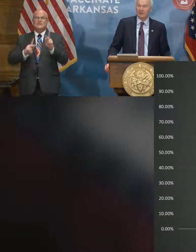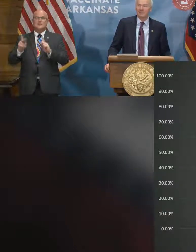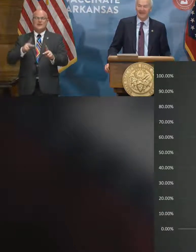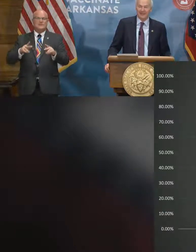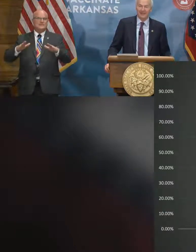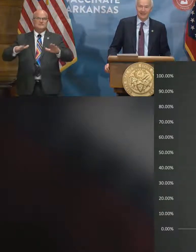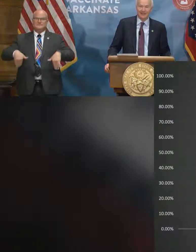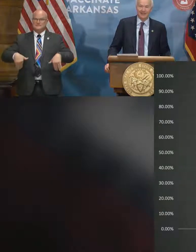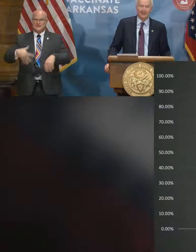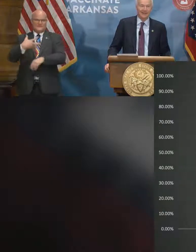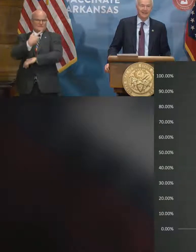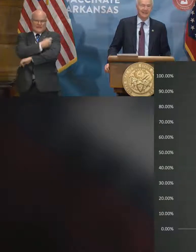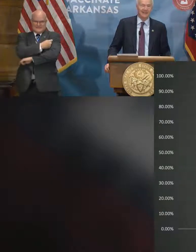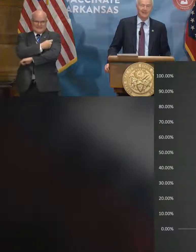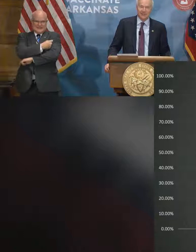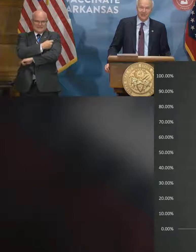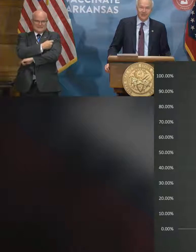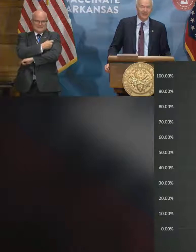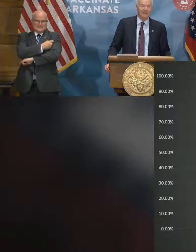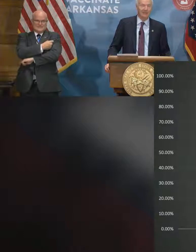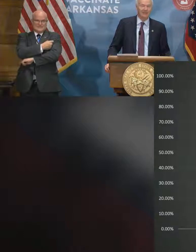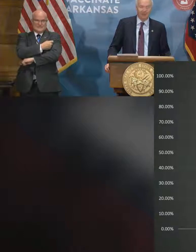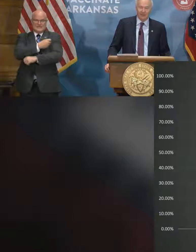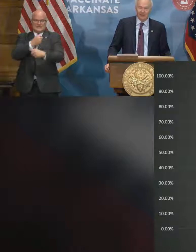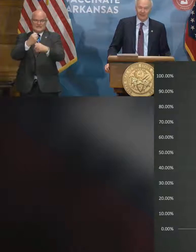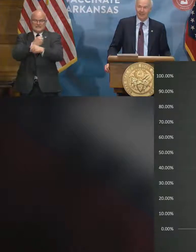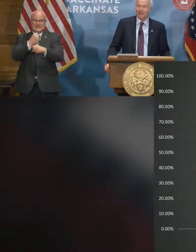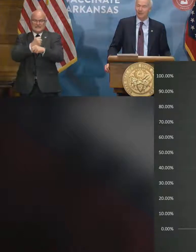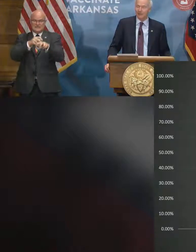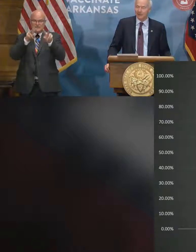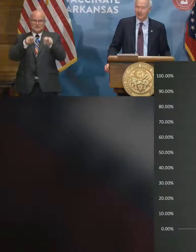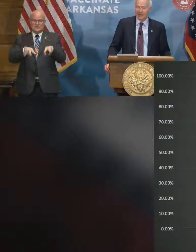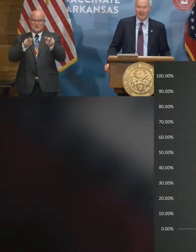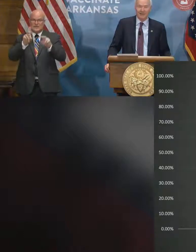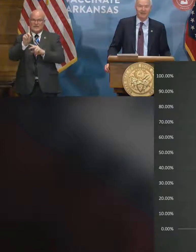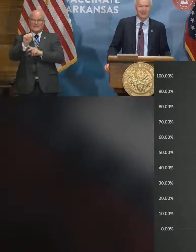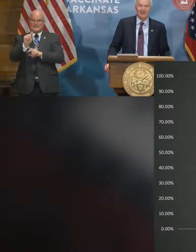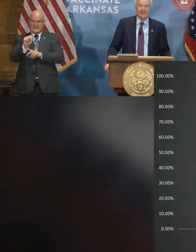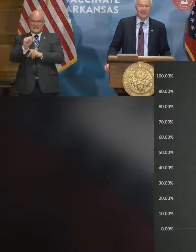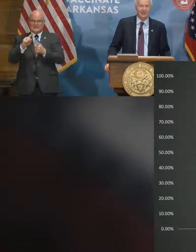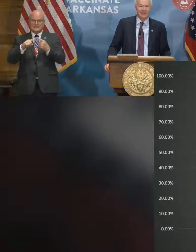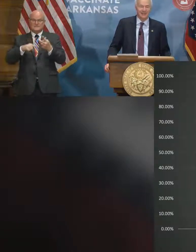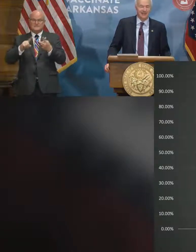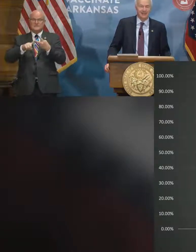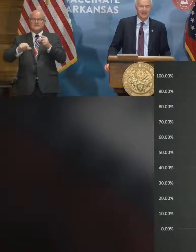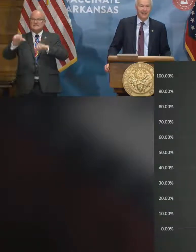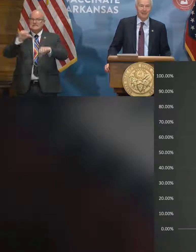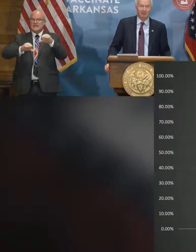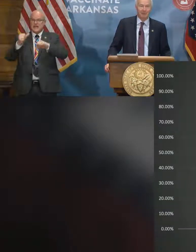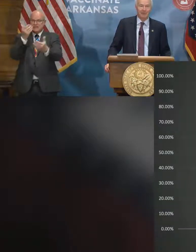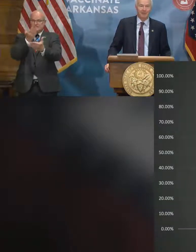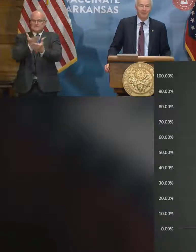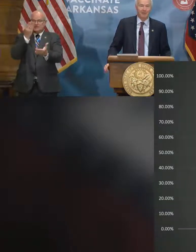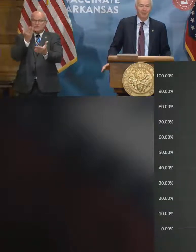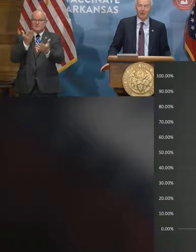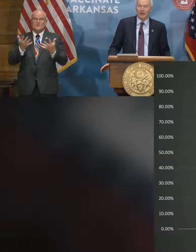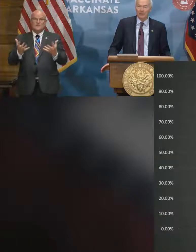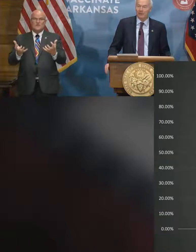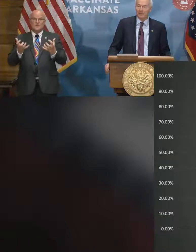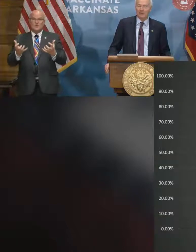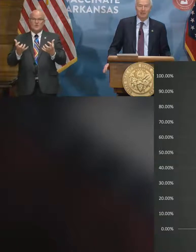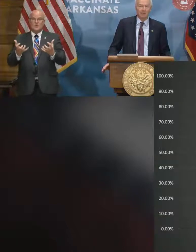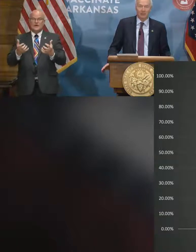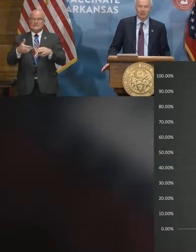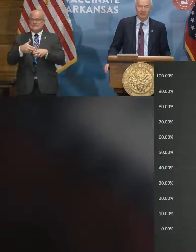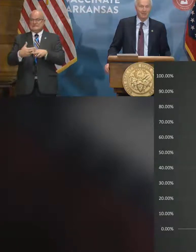that are unvaccinated. And statistically, if you look at data, you look at science, the data says if you want to weigh